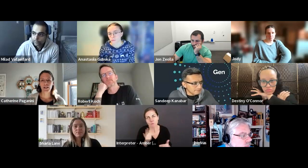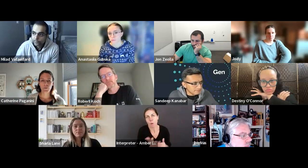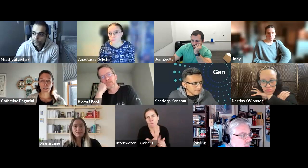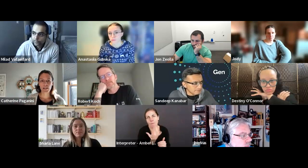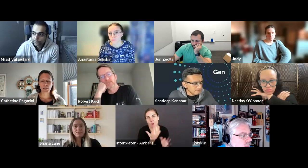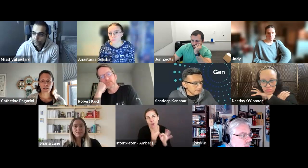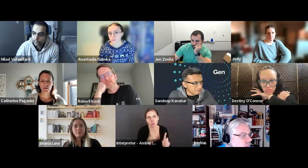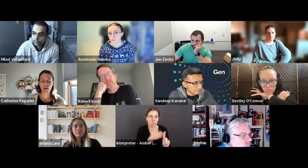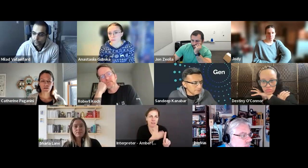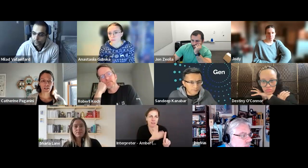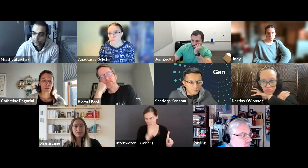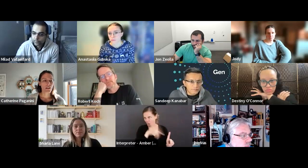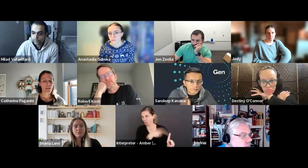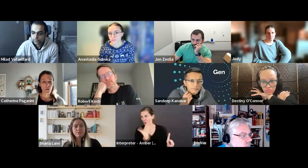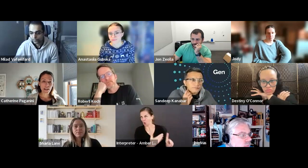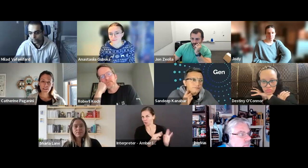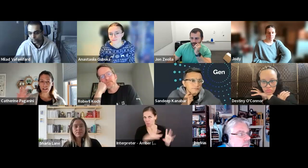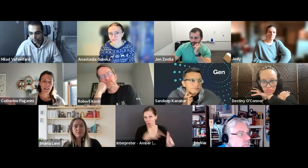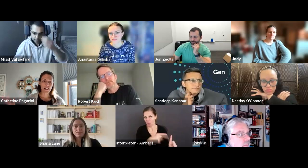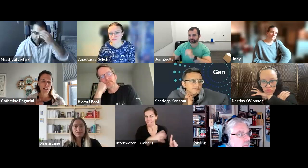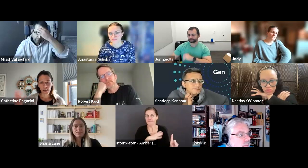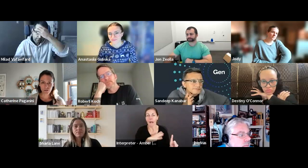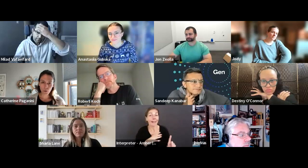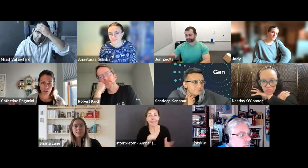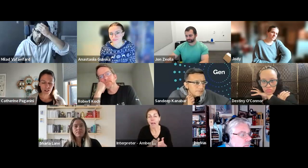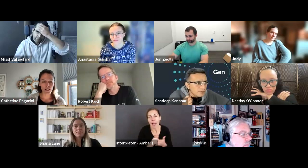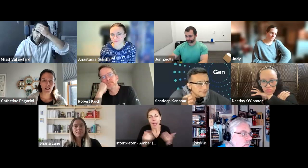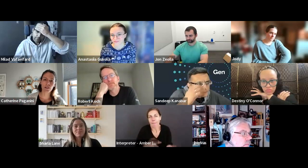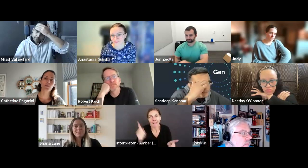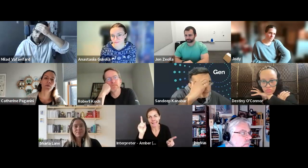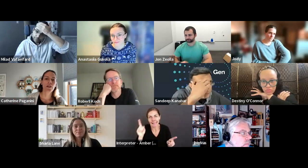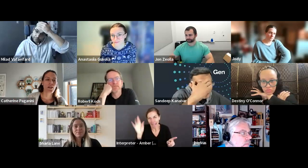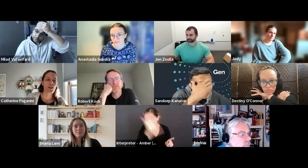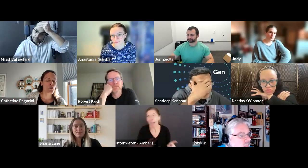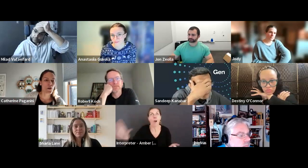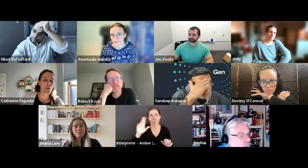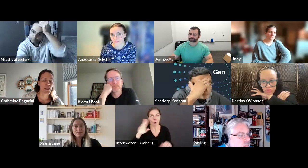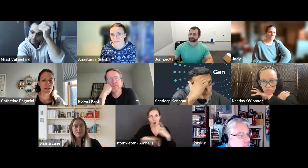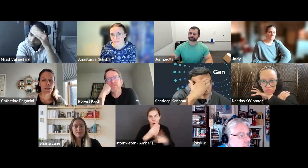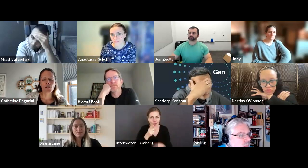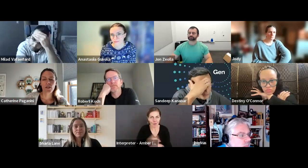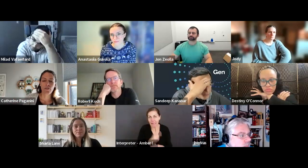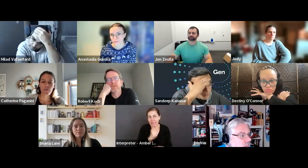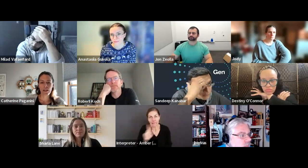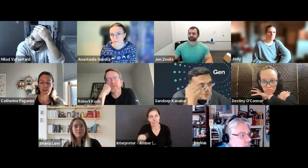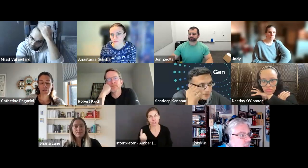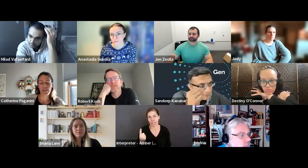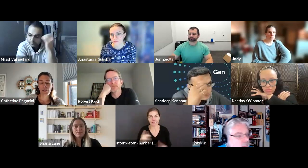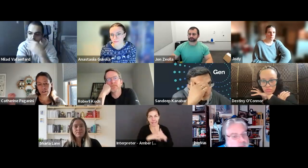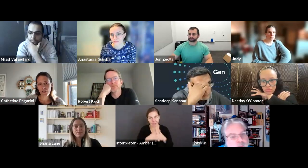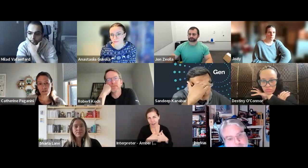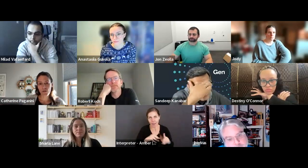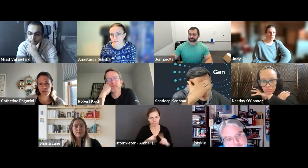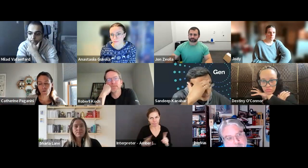good. And basically it's not only in the US, it's like everywhere. So the idea is if